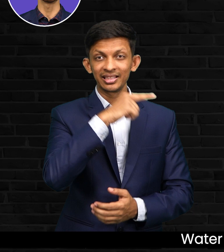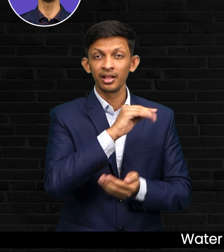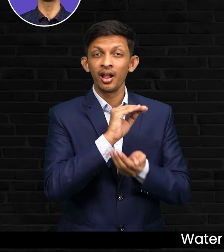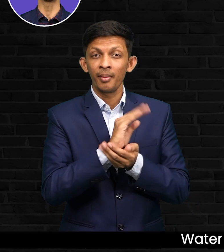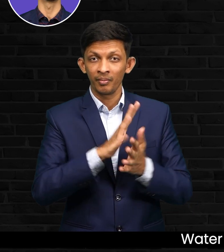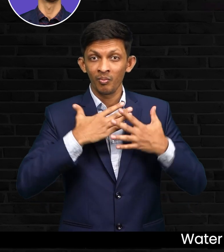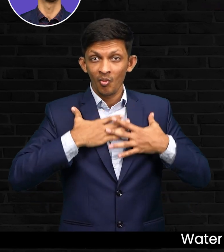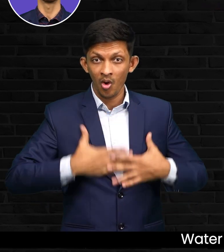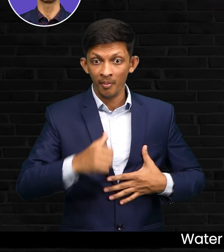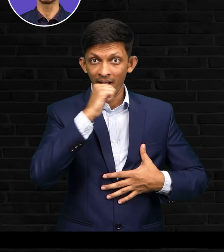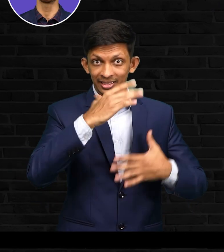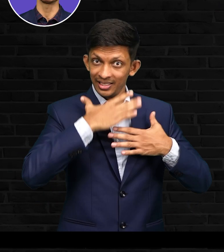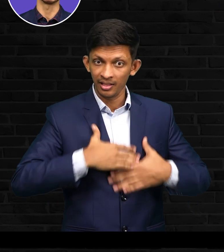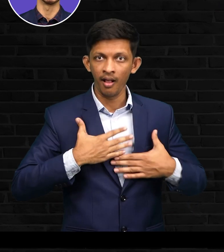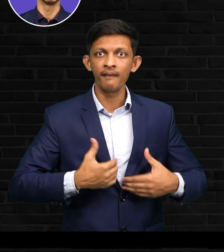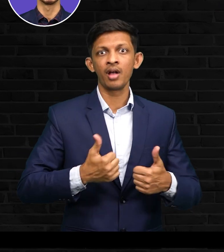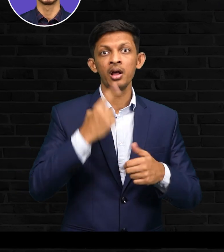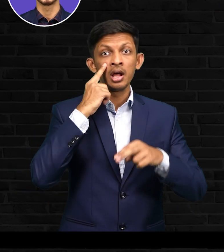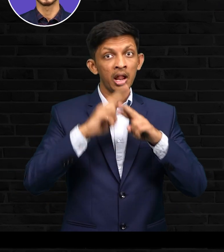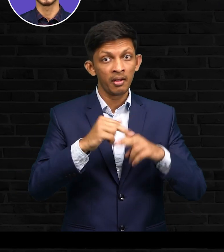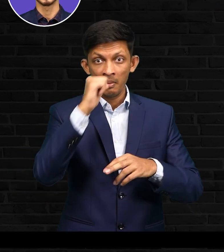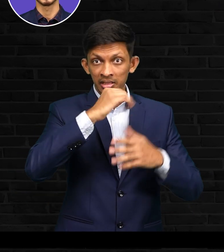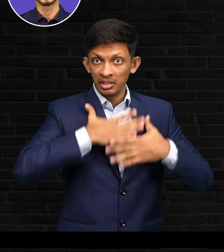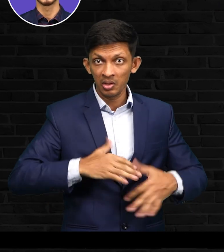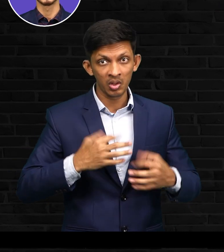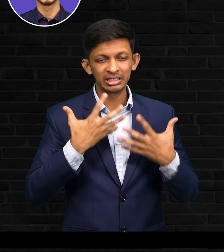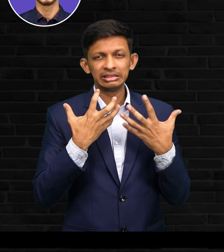Water even keeps the body hydrated.